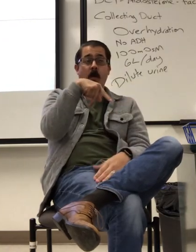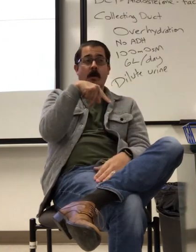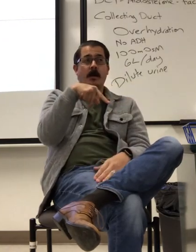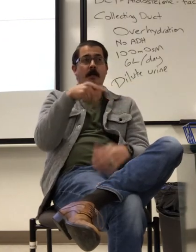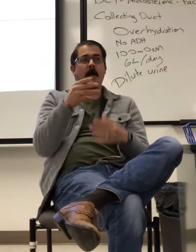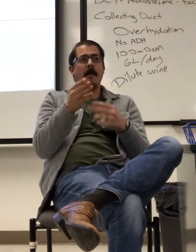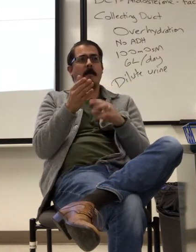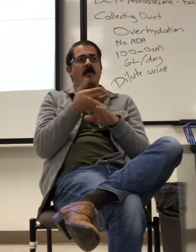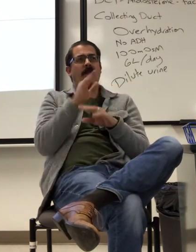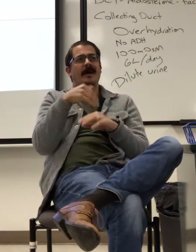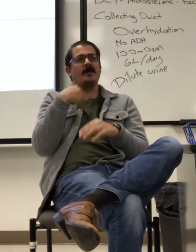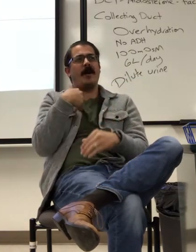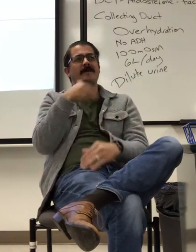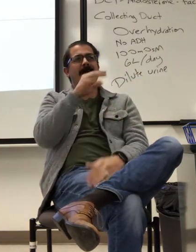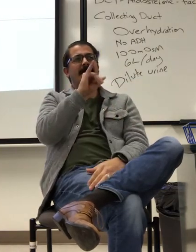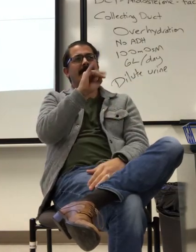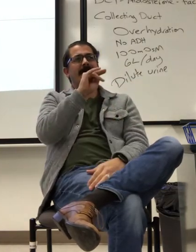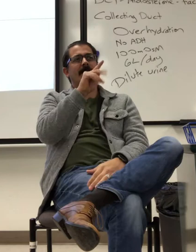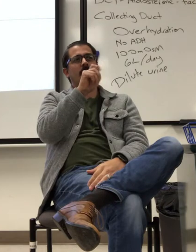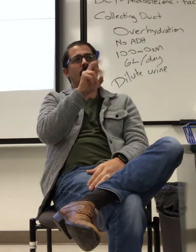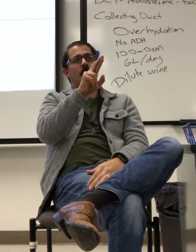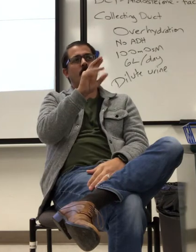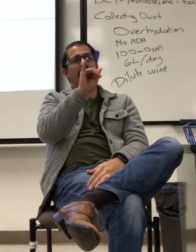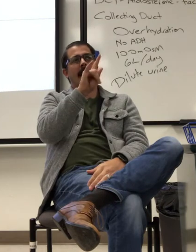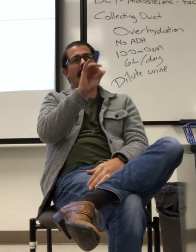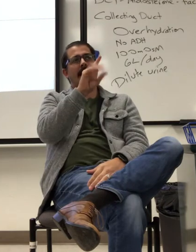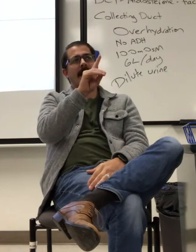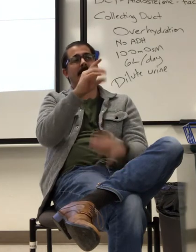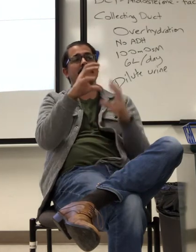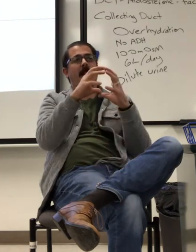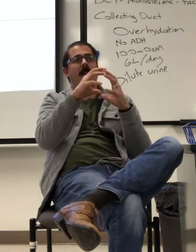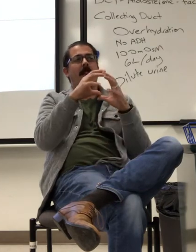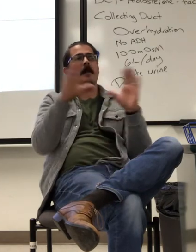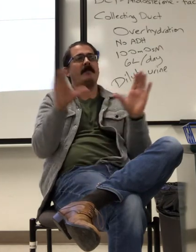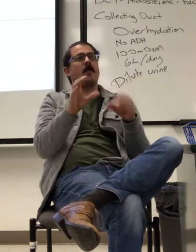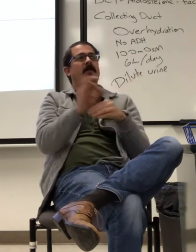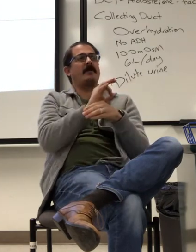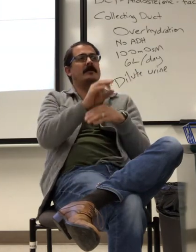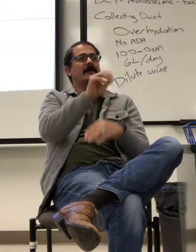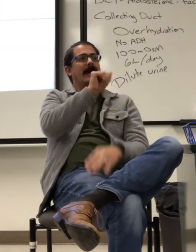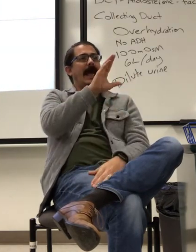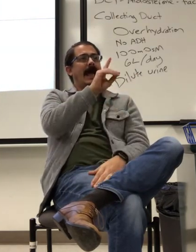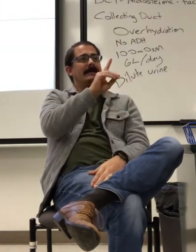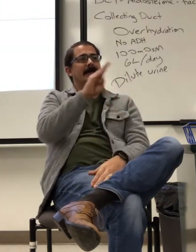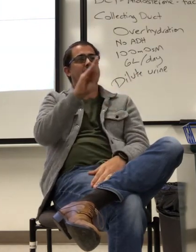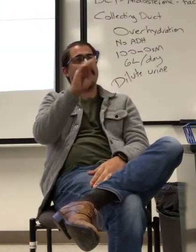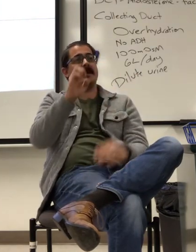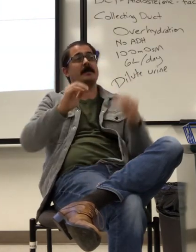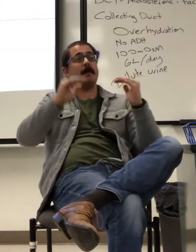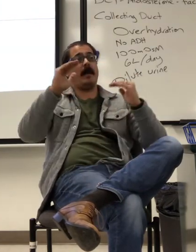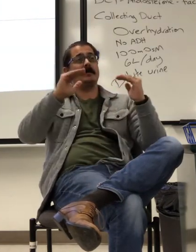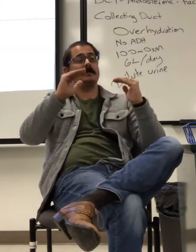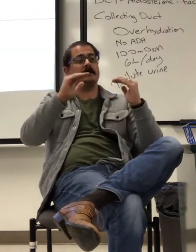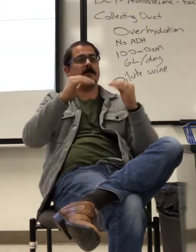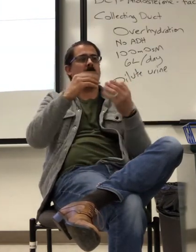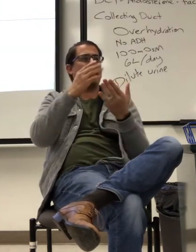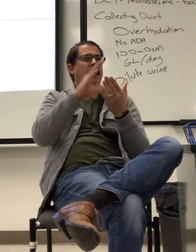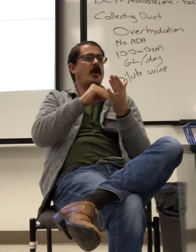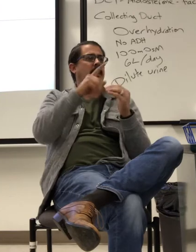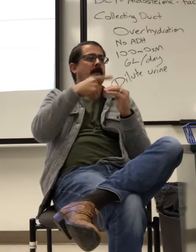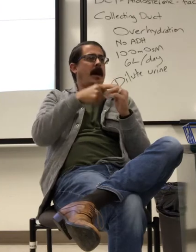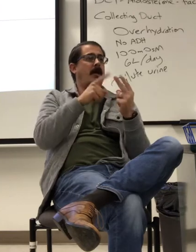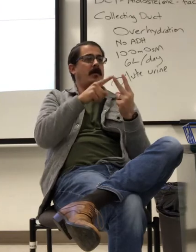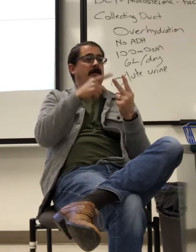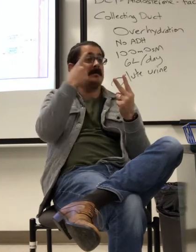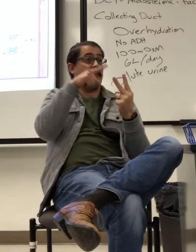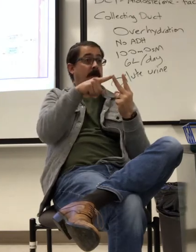you have these intercalated cells, which perform the function of acid-base balancing. I want you to learn about what the type A and type B cells